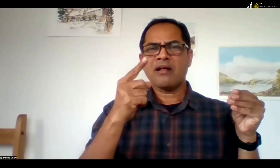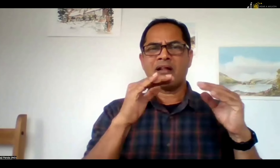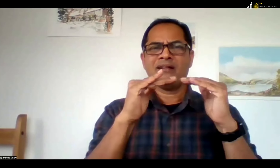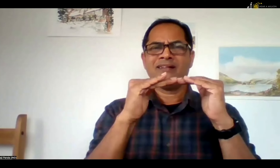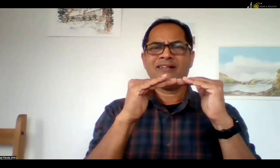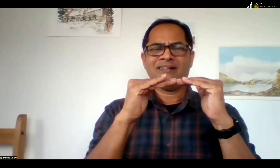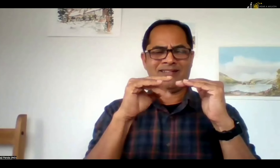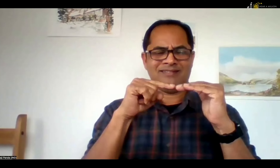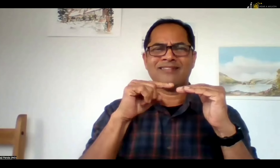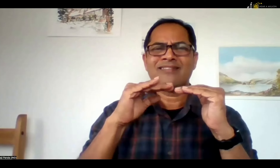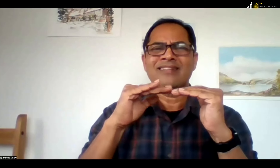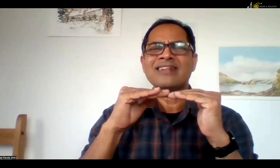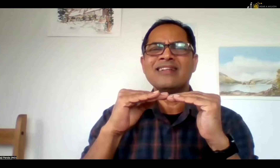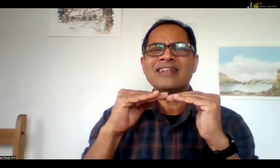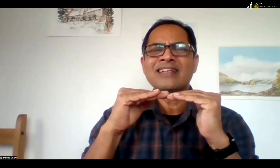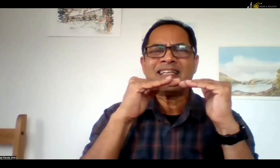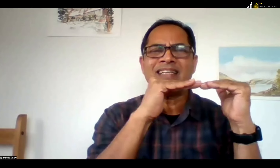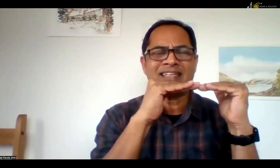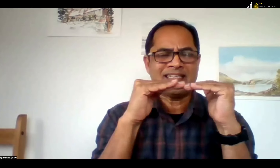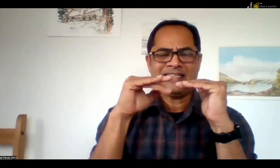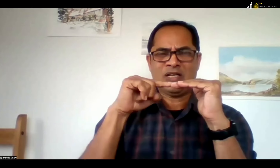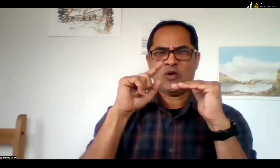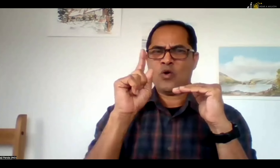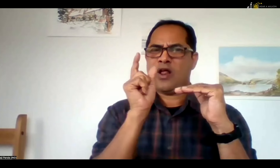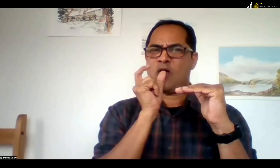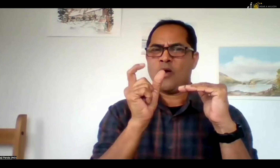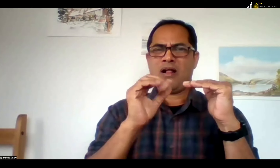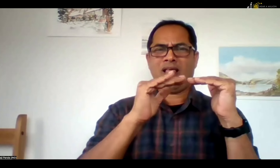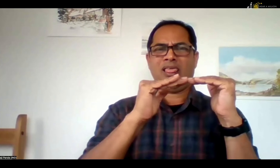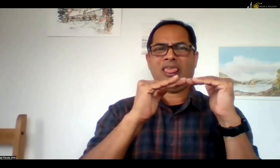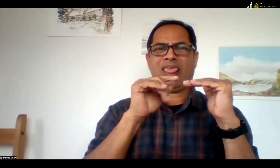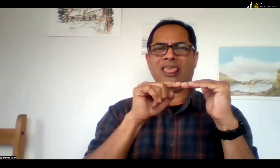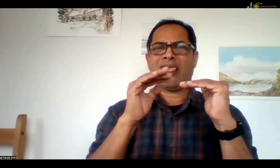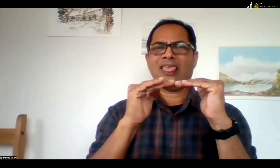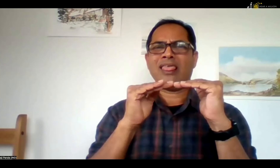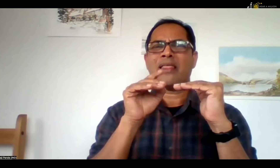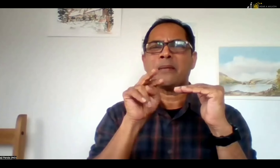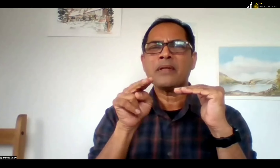And in the Indian Constitution, if you even see the Indian Constitution,